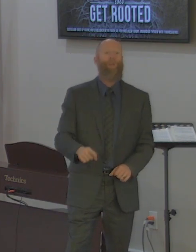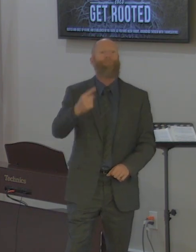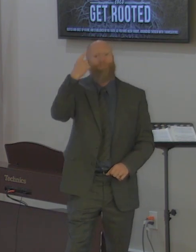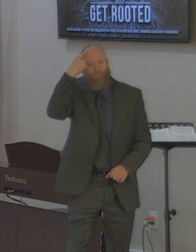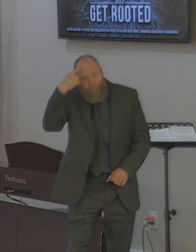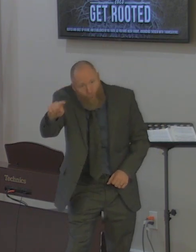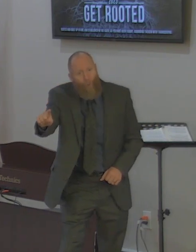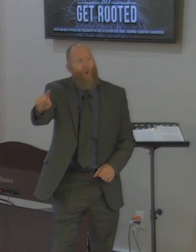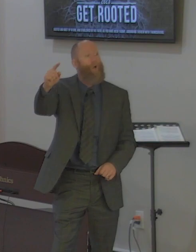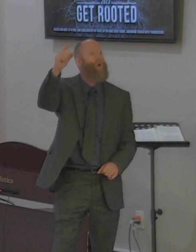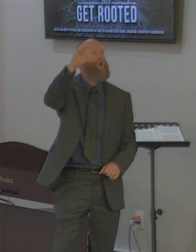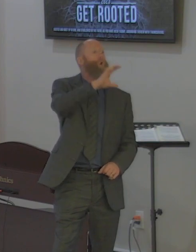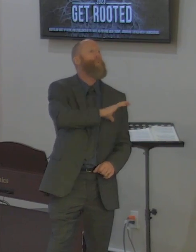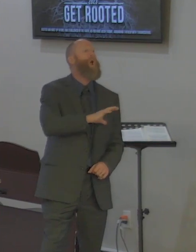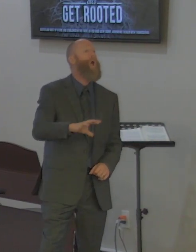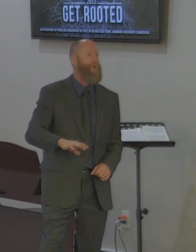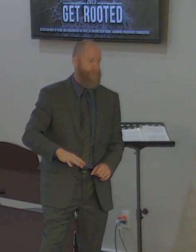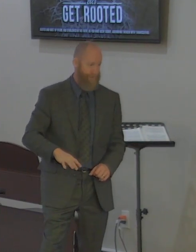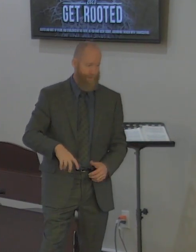And I can tell you